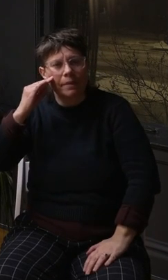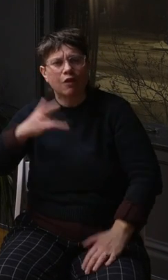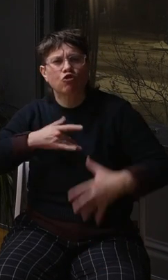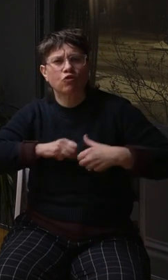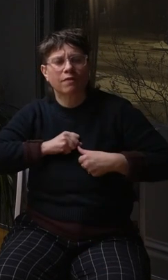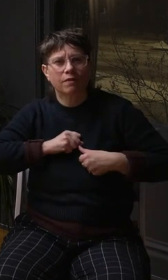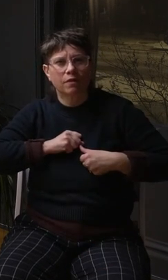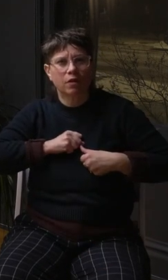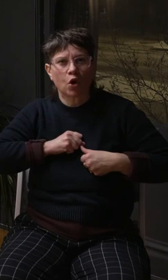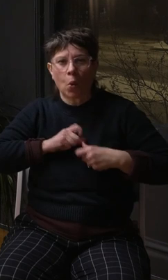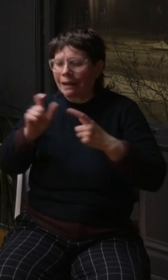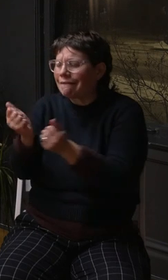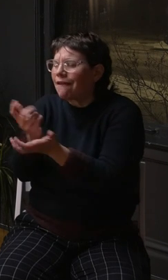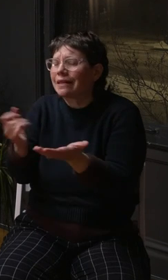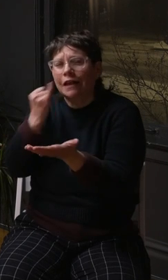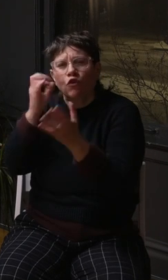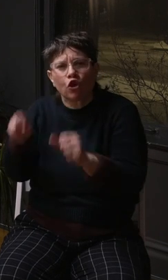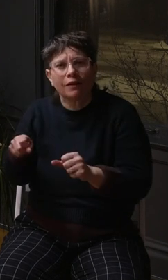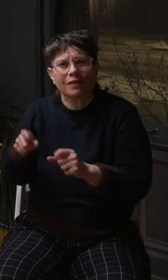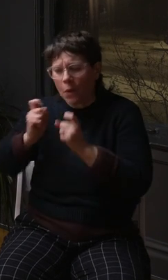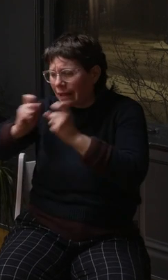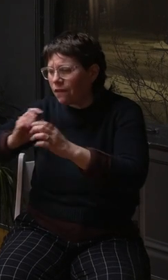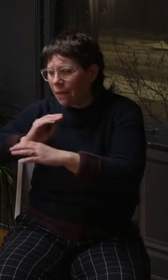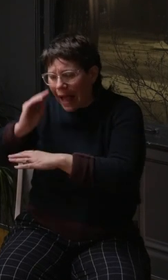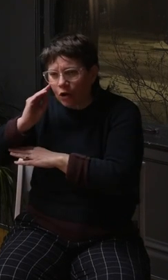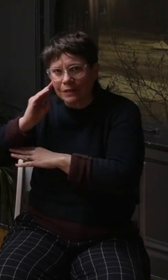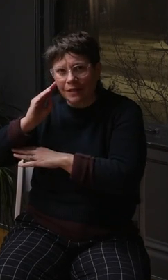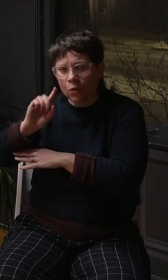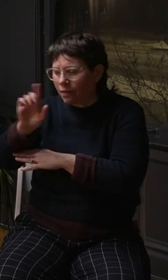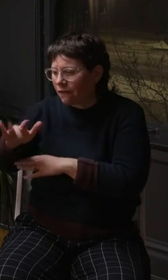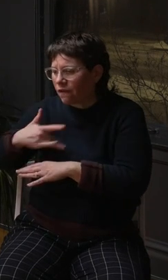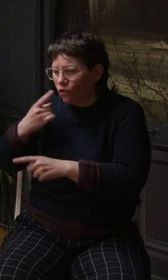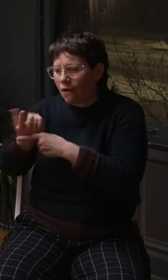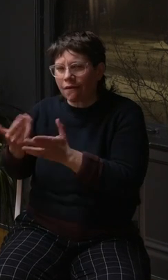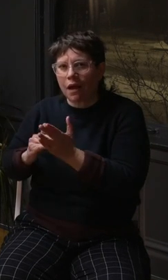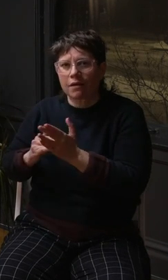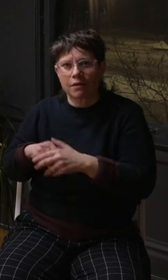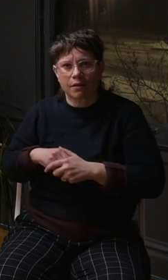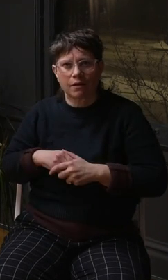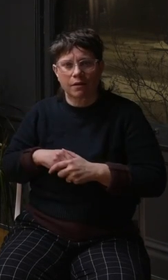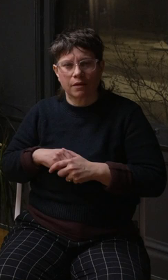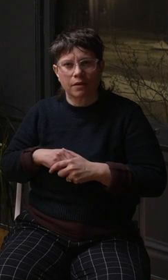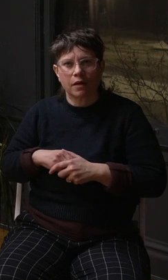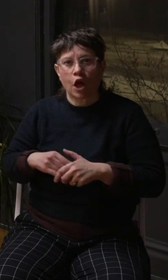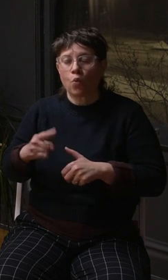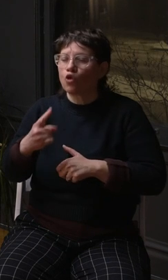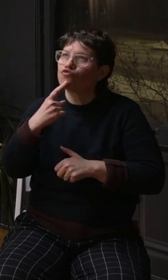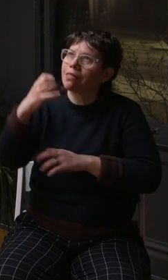would give the kitchen sink if they could. They would give this man a house that will never feel right again. Behind a single red